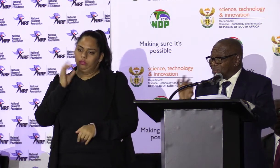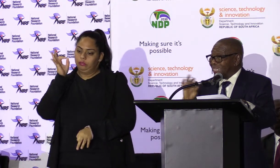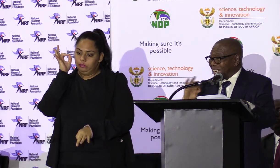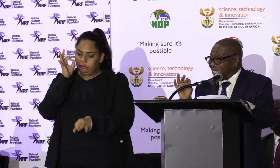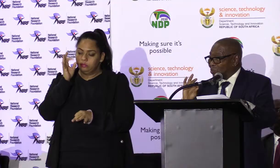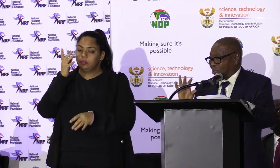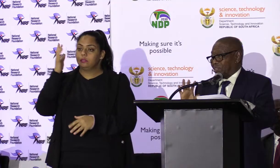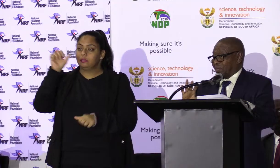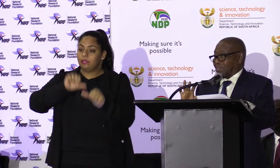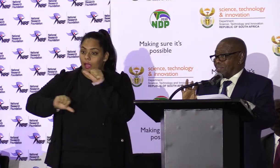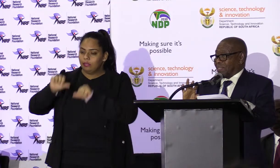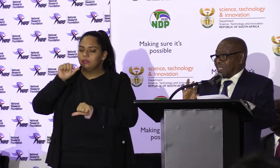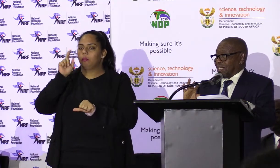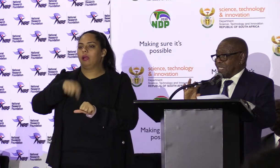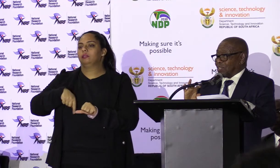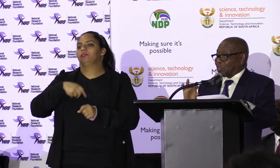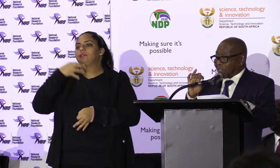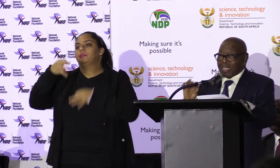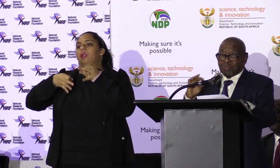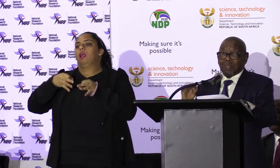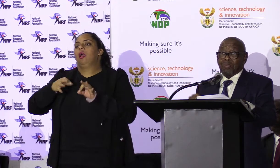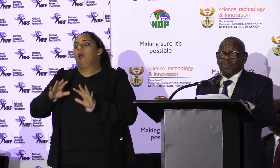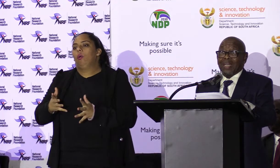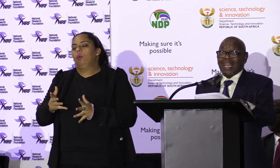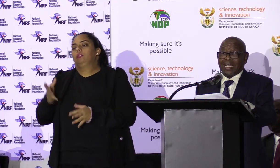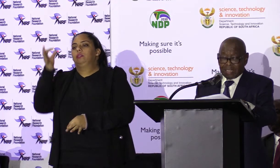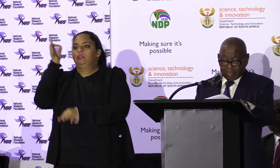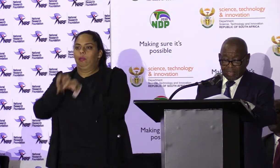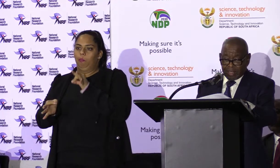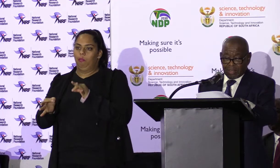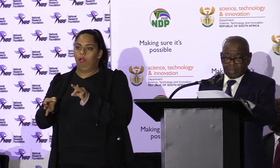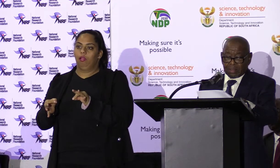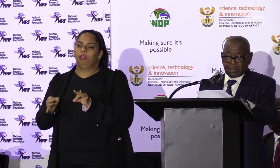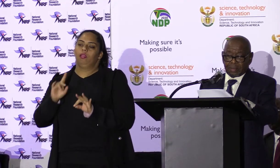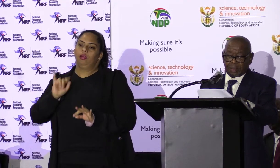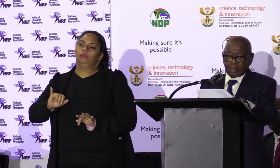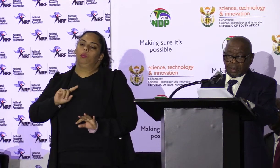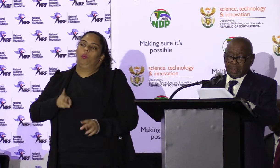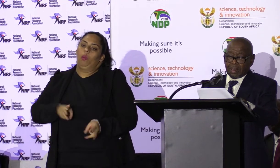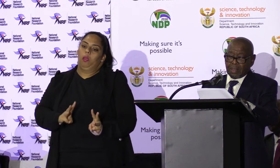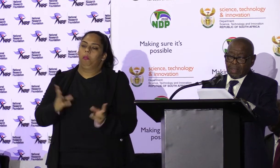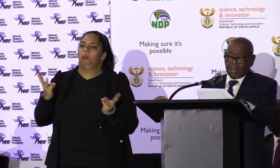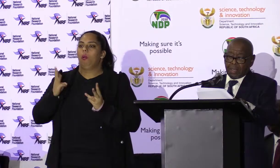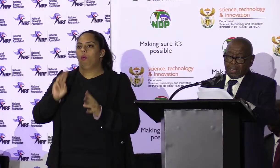in simple language so that people will understand it.